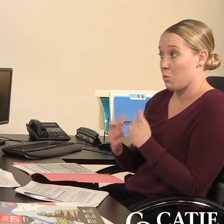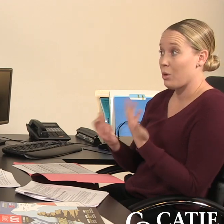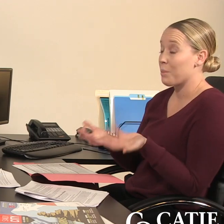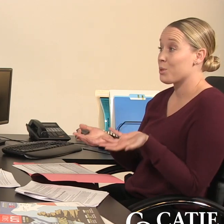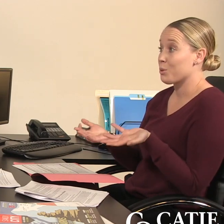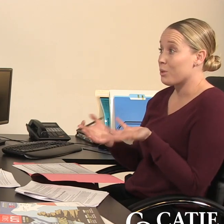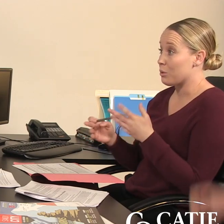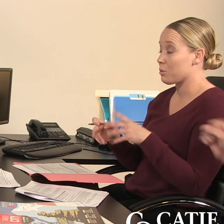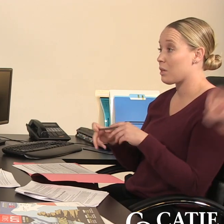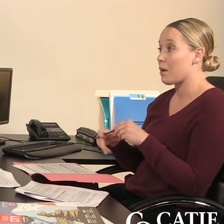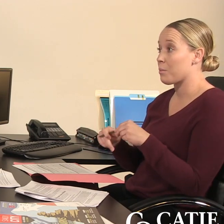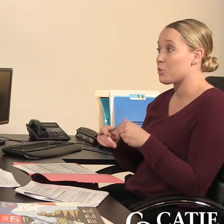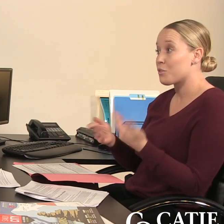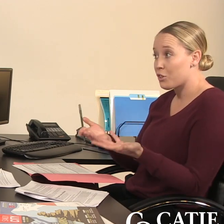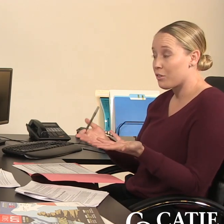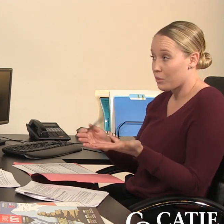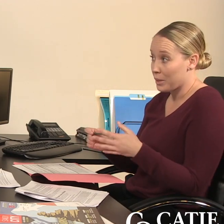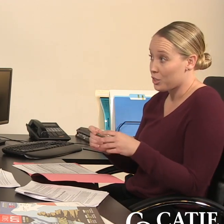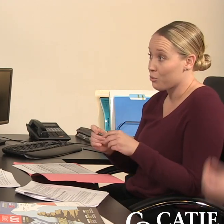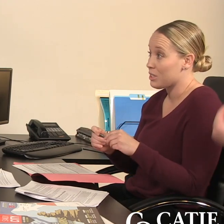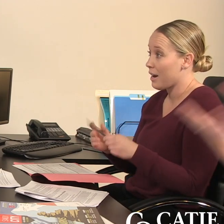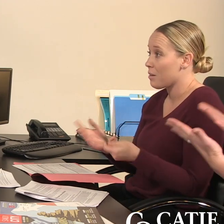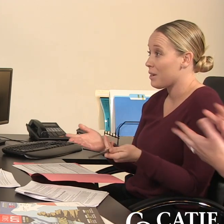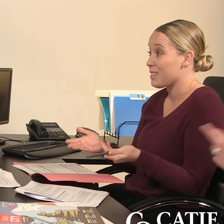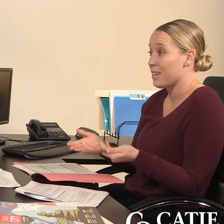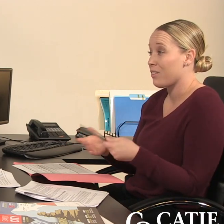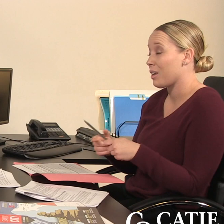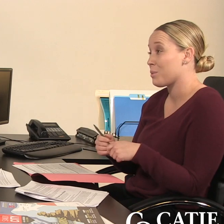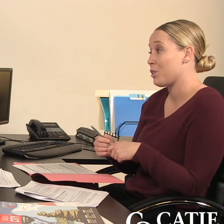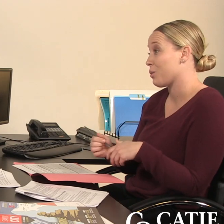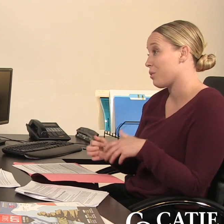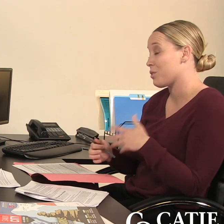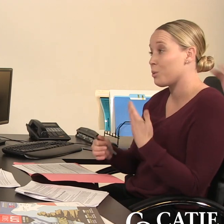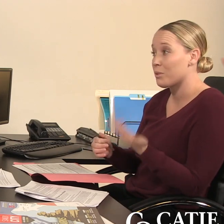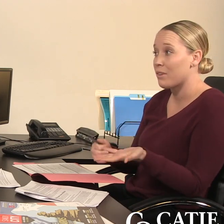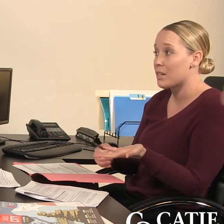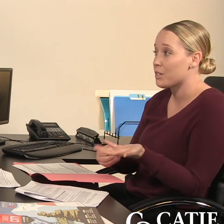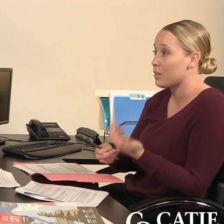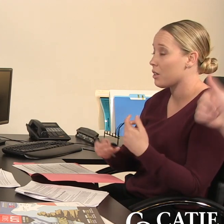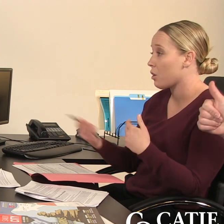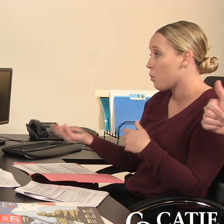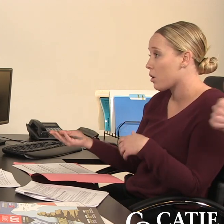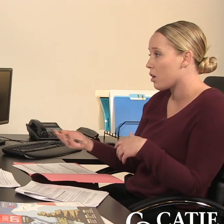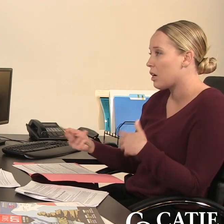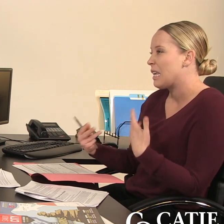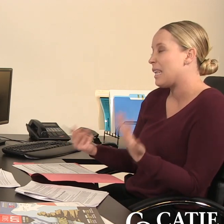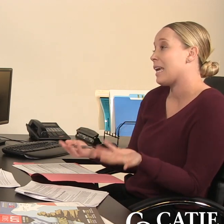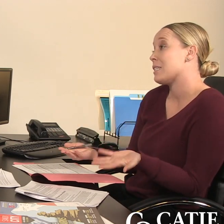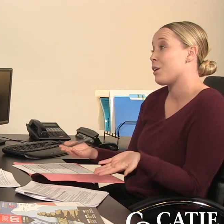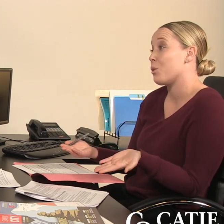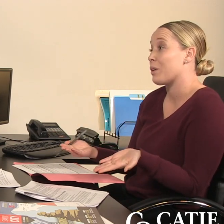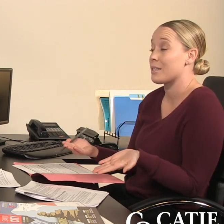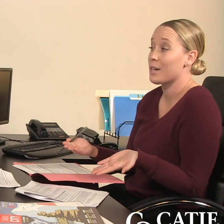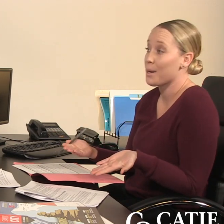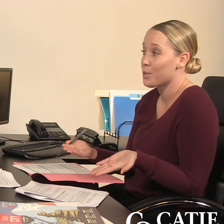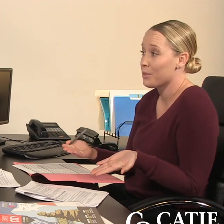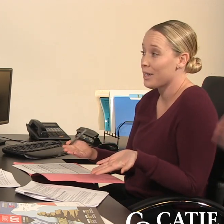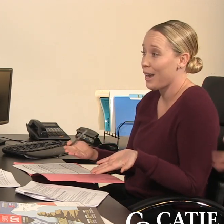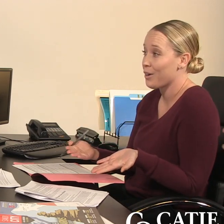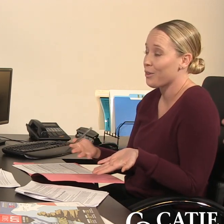Well, absolutely. Just for your information, retirement is definitely up to you. A supervisor, a coworker, they can't tell you when it's time to retire or that